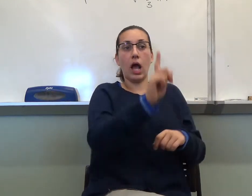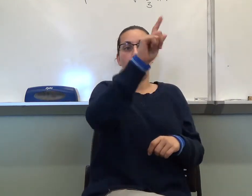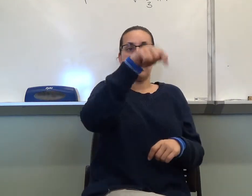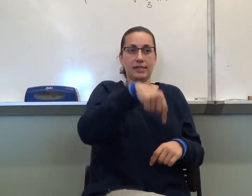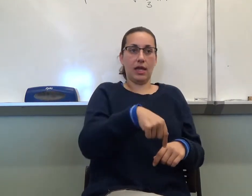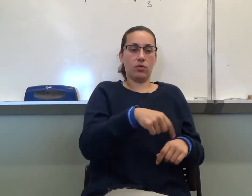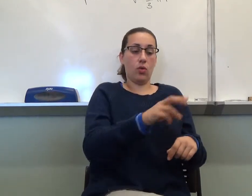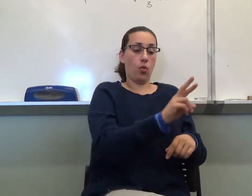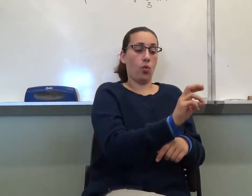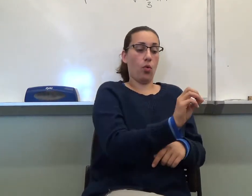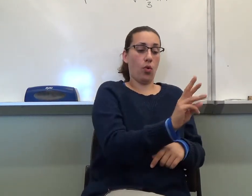Rows are horizontal.